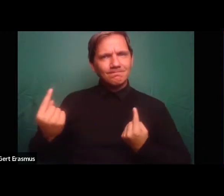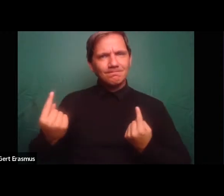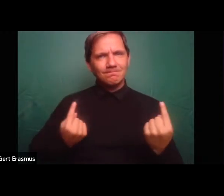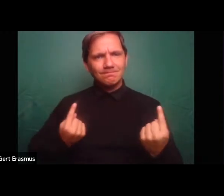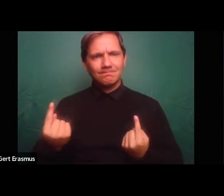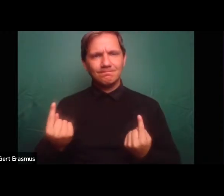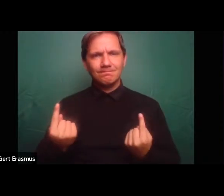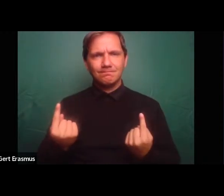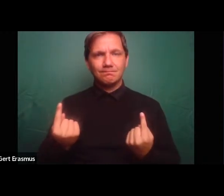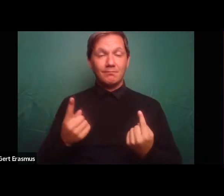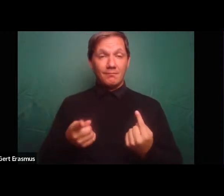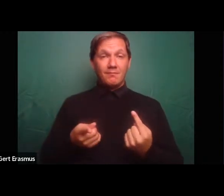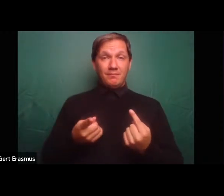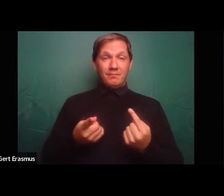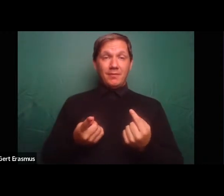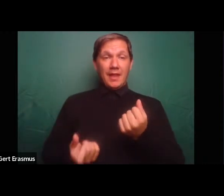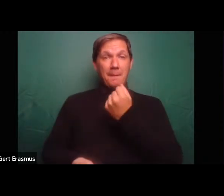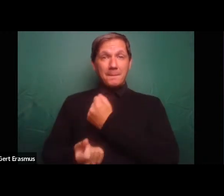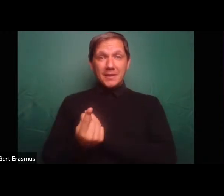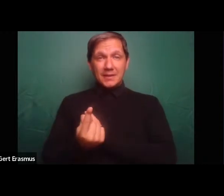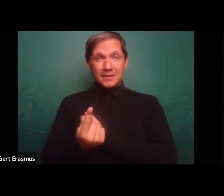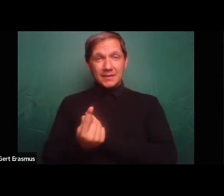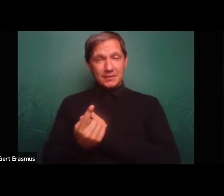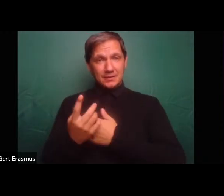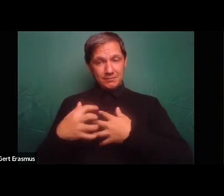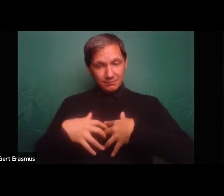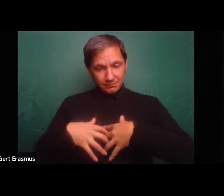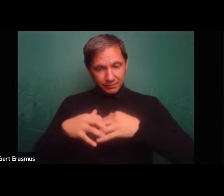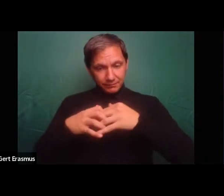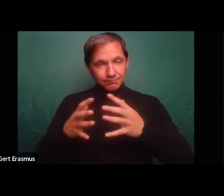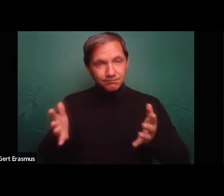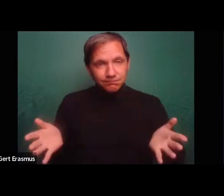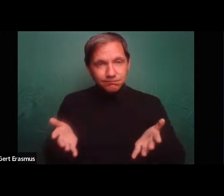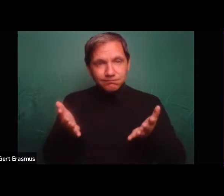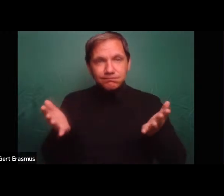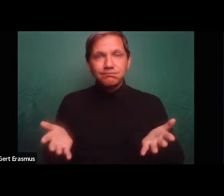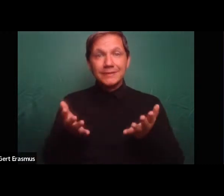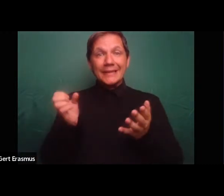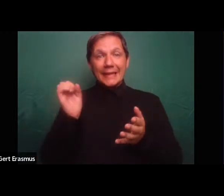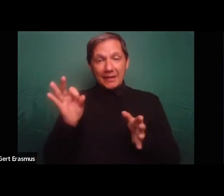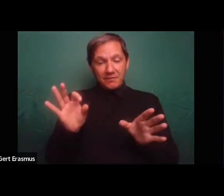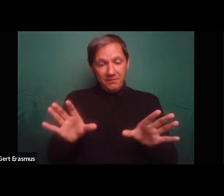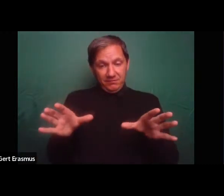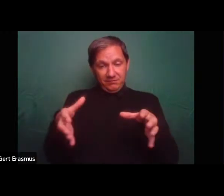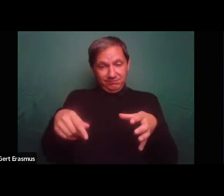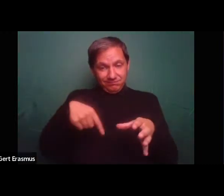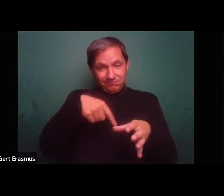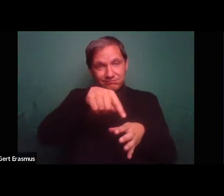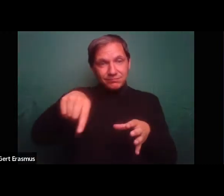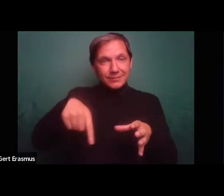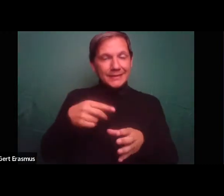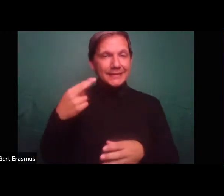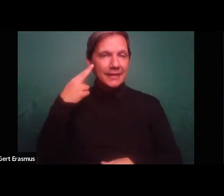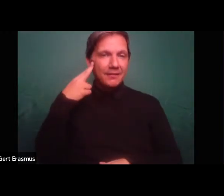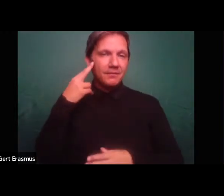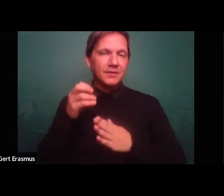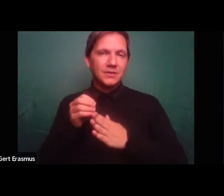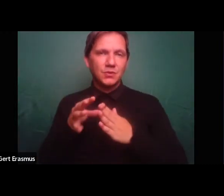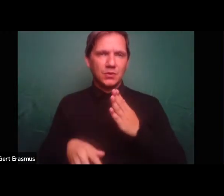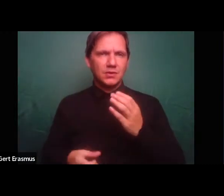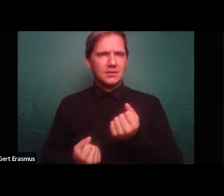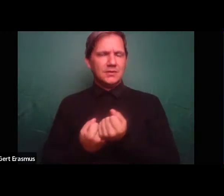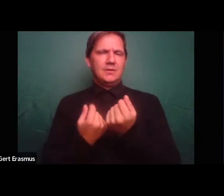And that can only be fostered if there is a cohort of deaf students who can support each other.